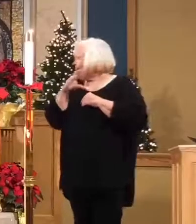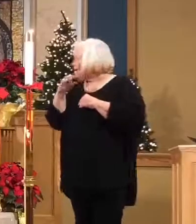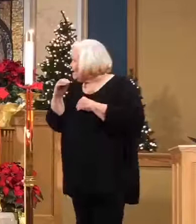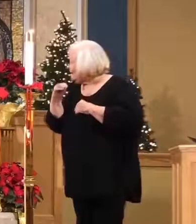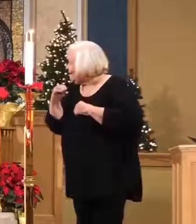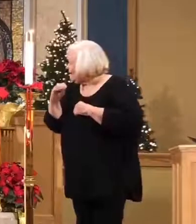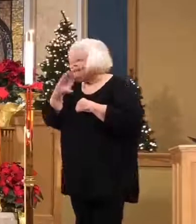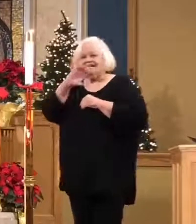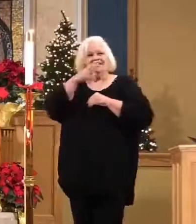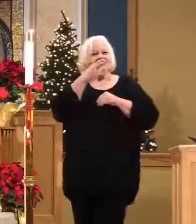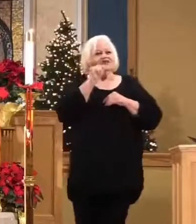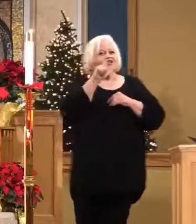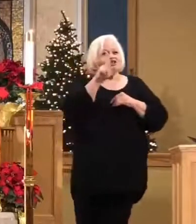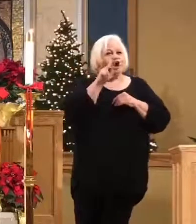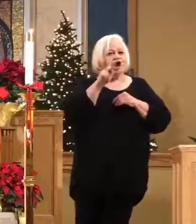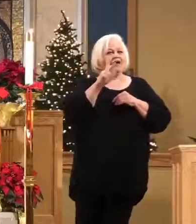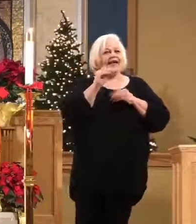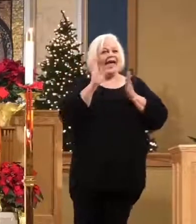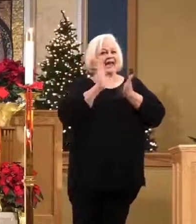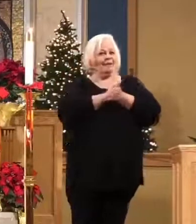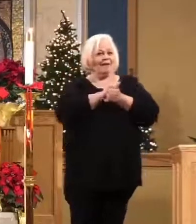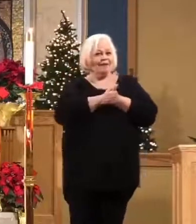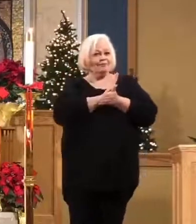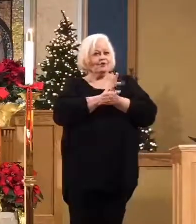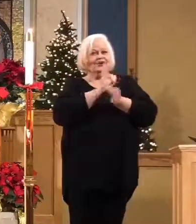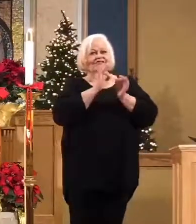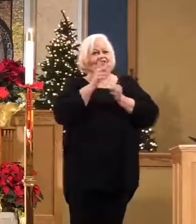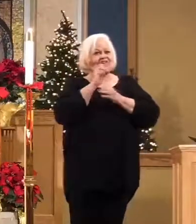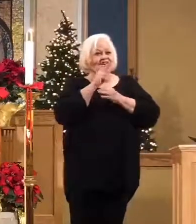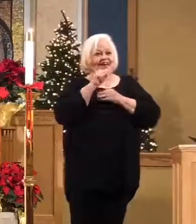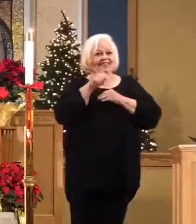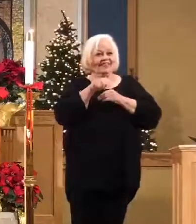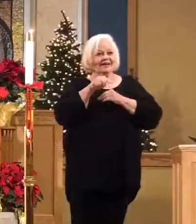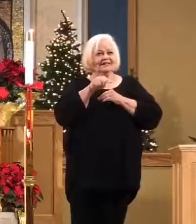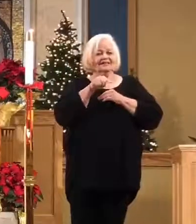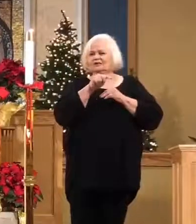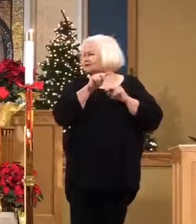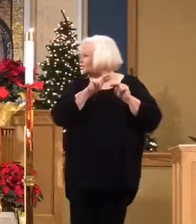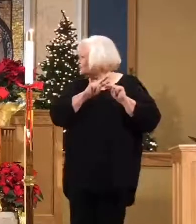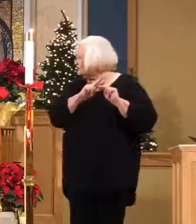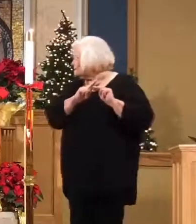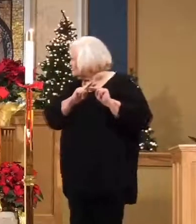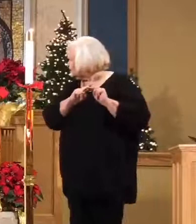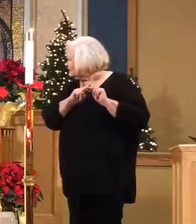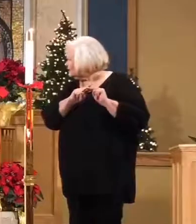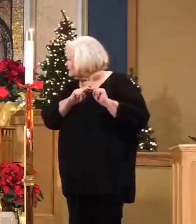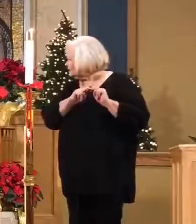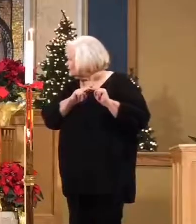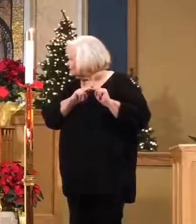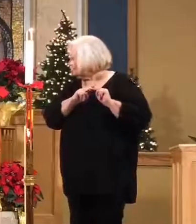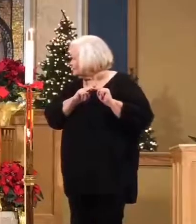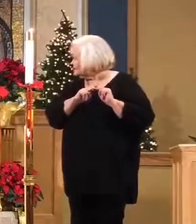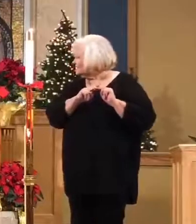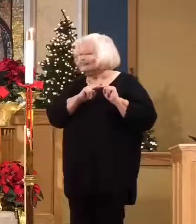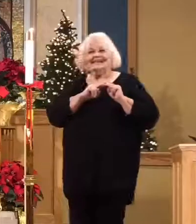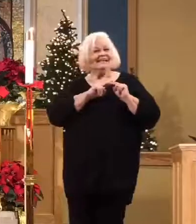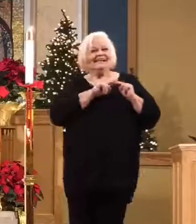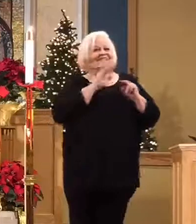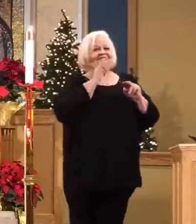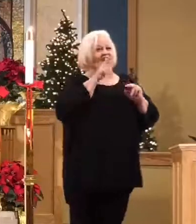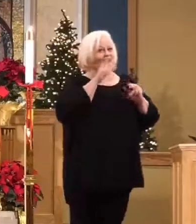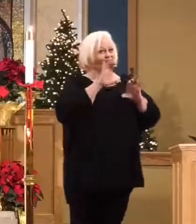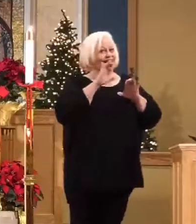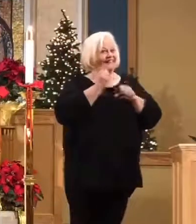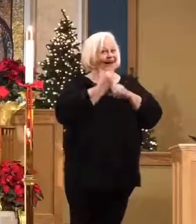little paper. And if you've ever done this, you should remember this, but if you didn't do it or ever do it, guess what? You now get